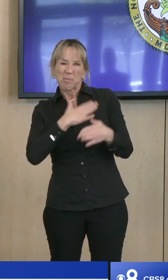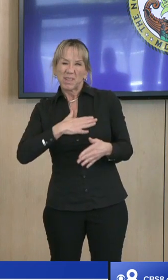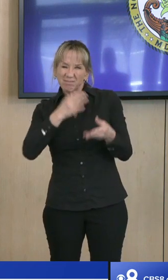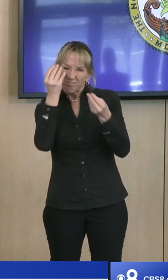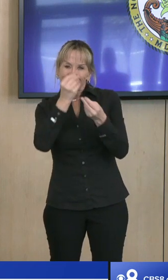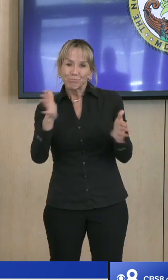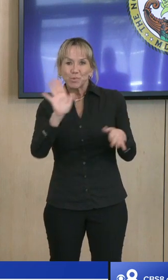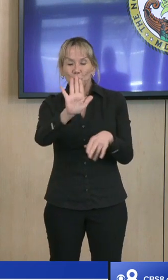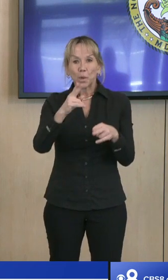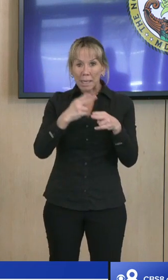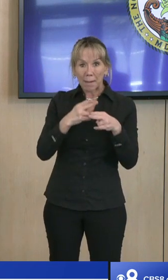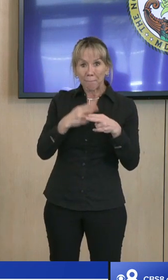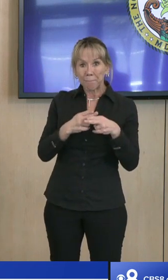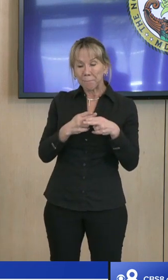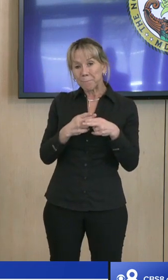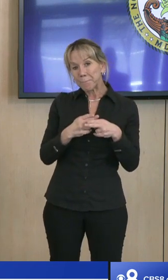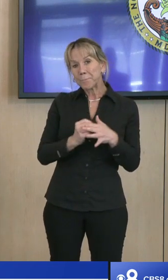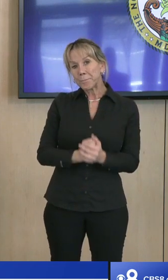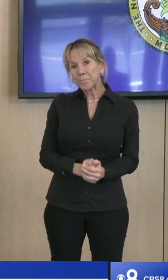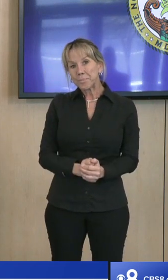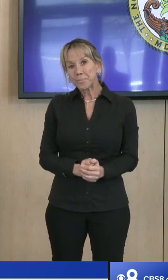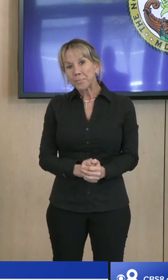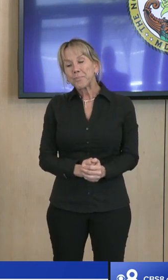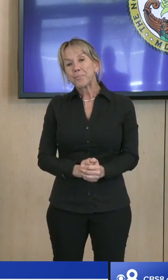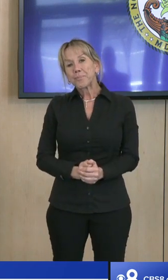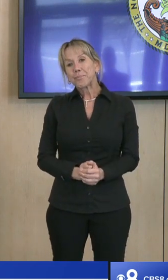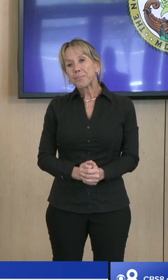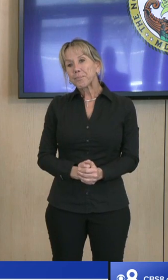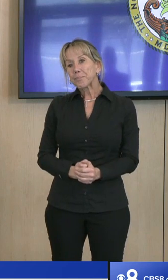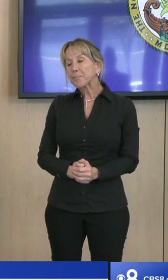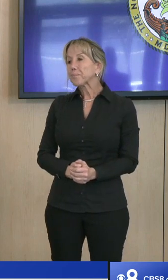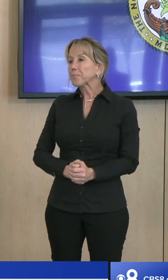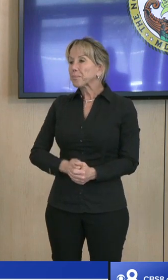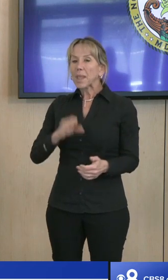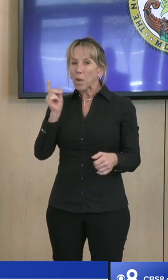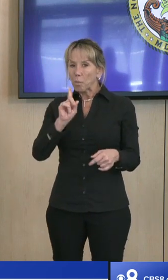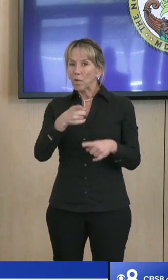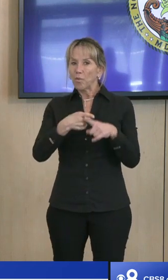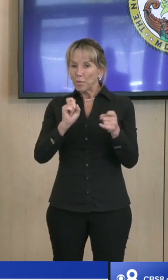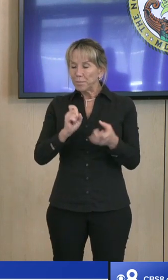outlet when you're introduced, please do so. First question.